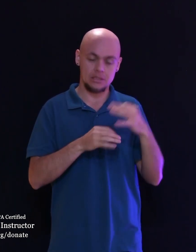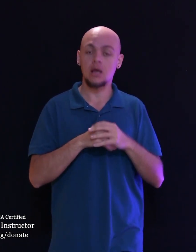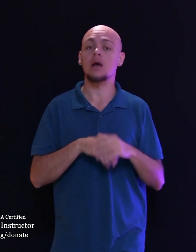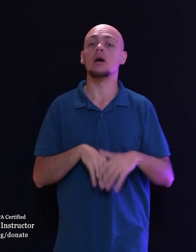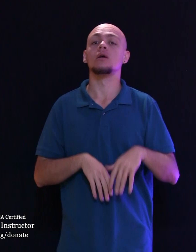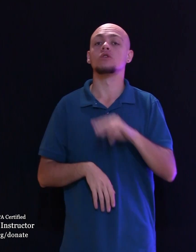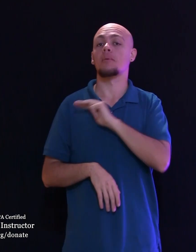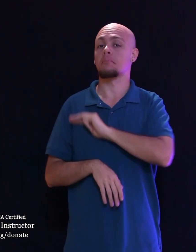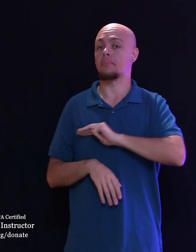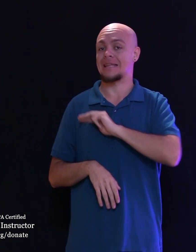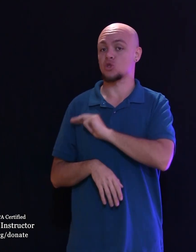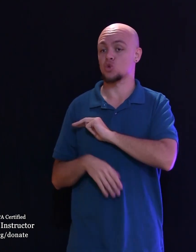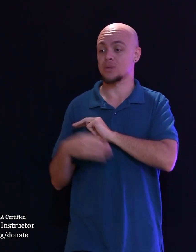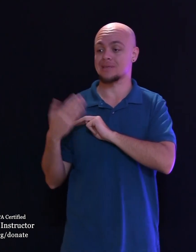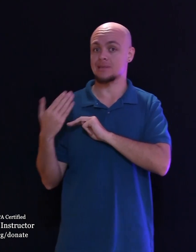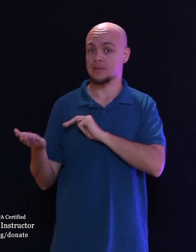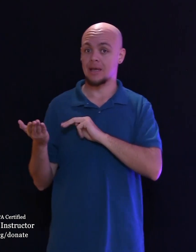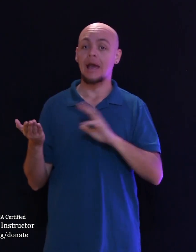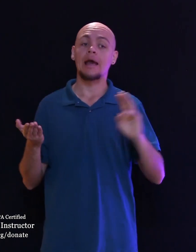Ministry and business don't mix.